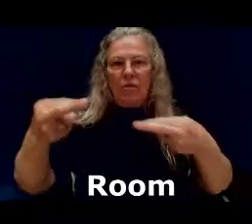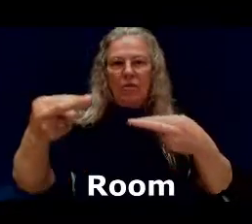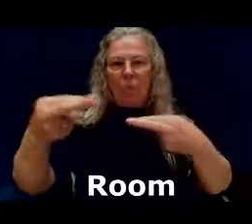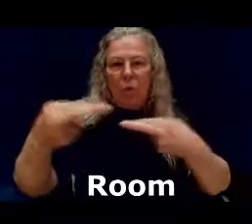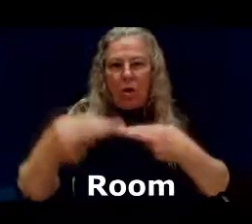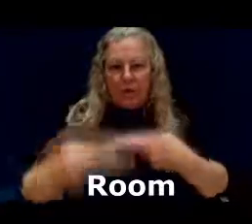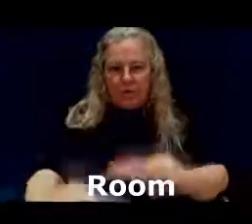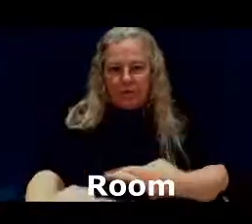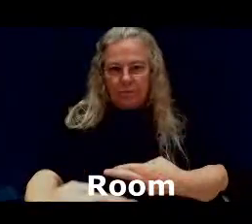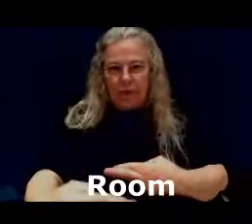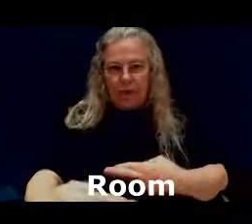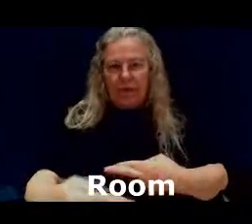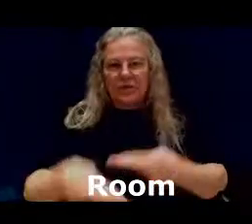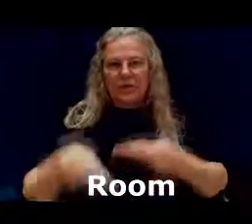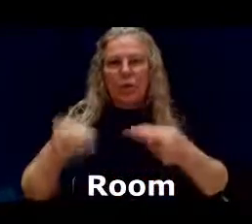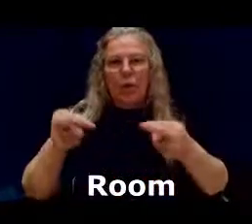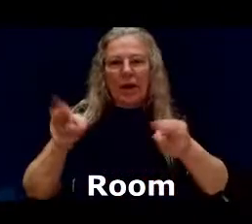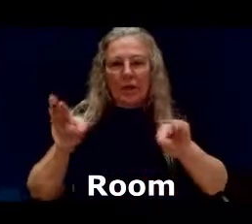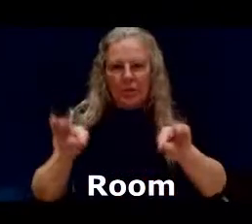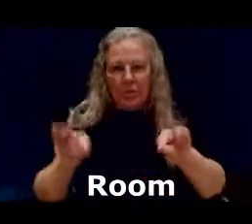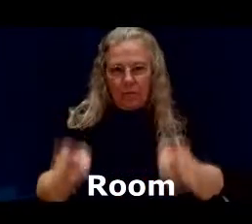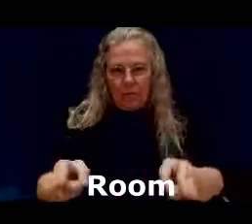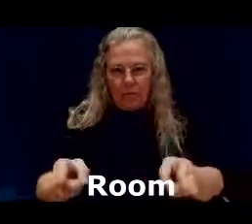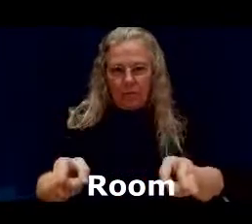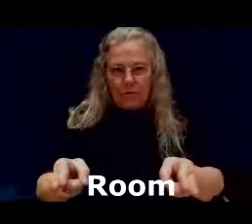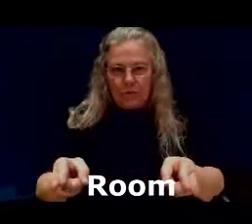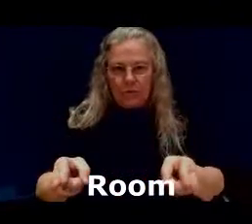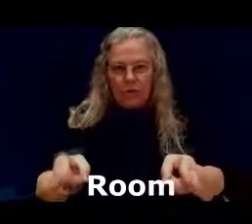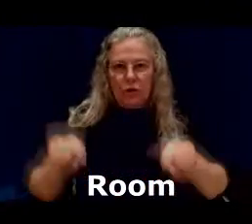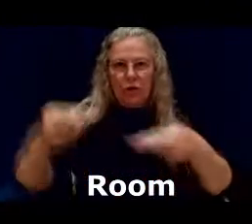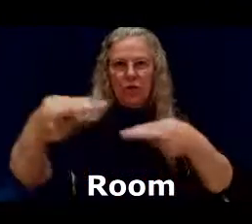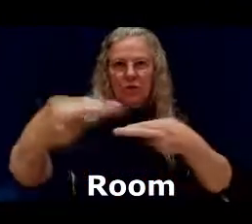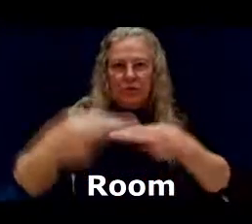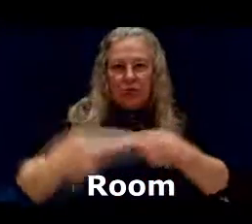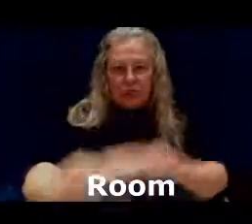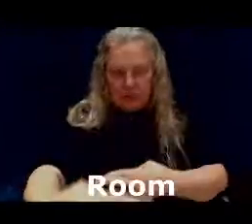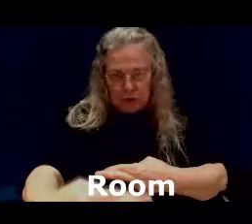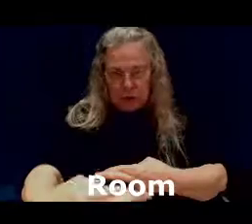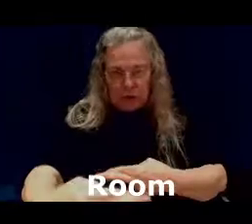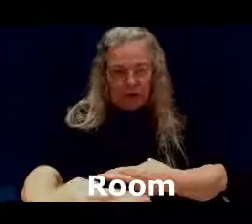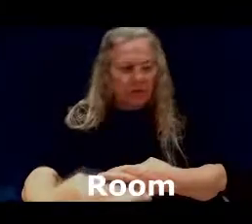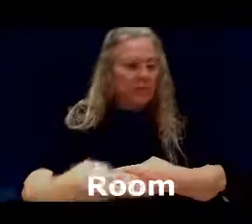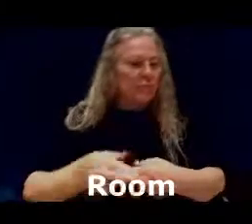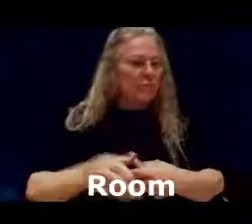the walls, making a square. 2 walls, 2 walls.